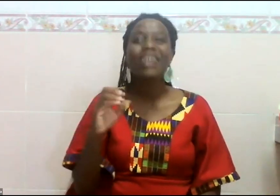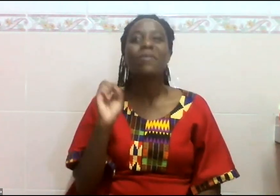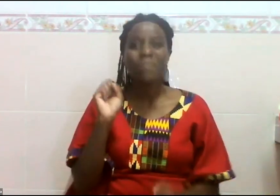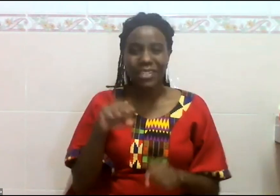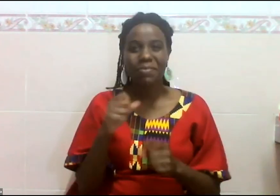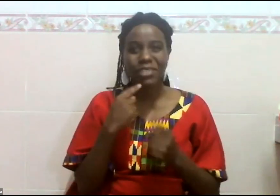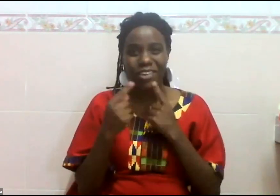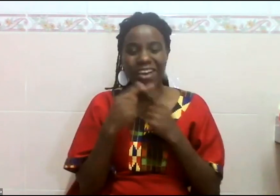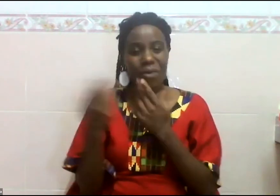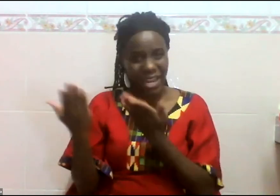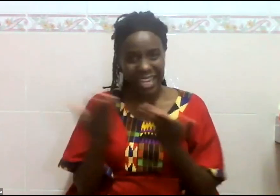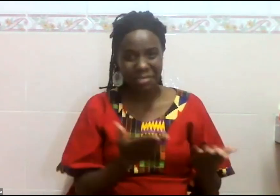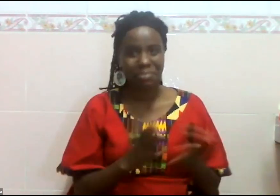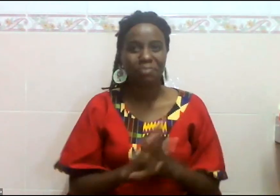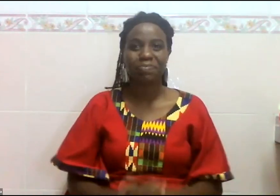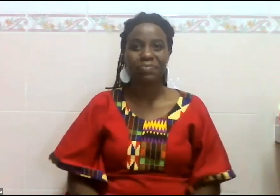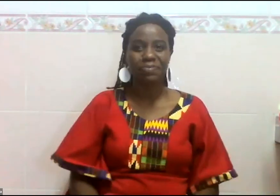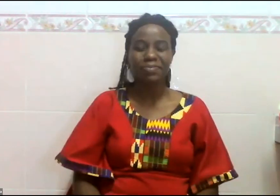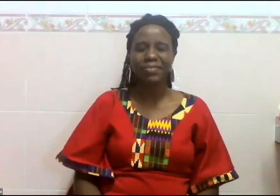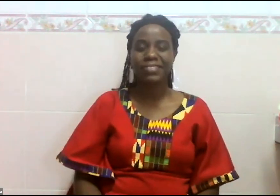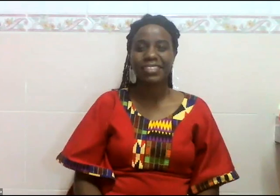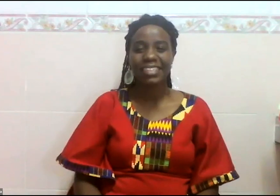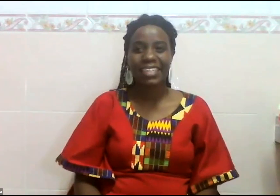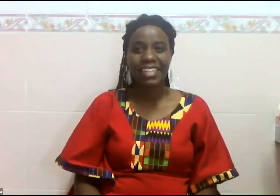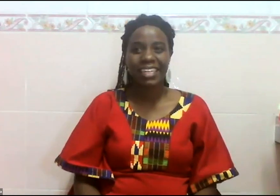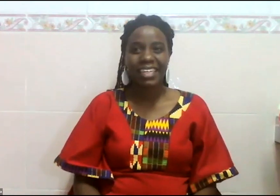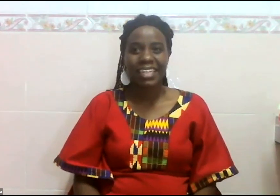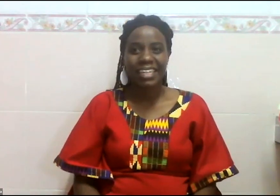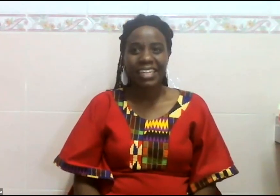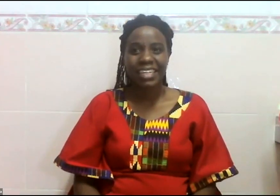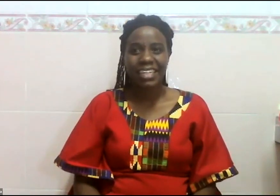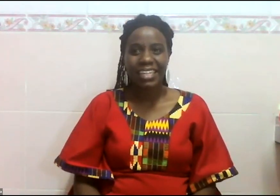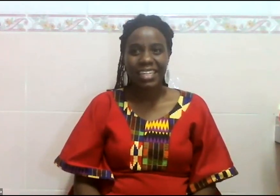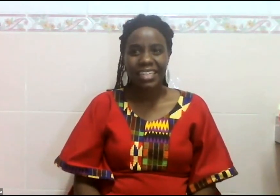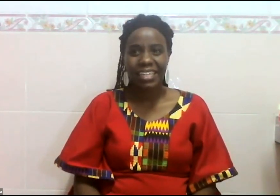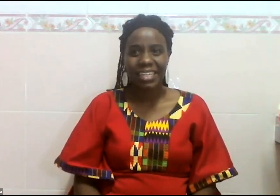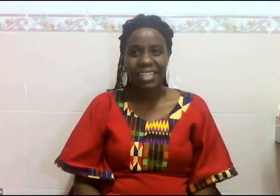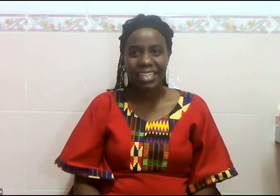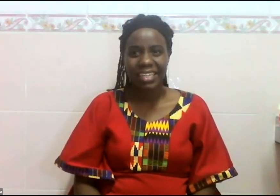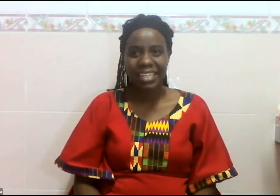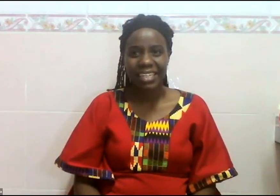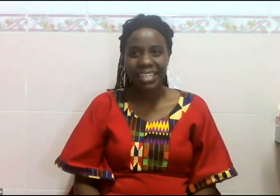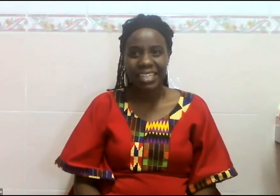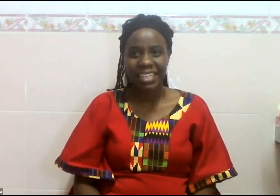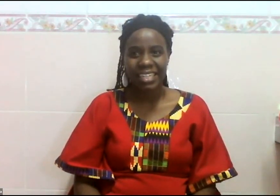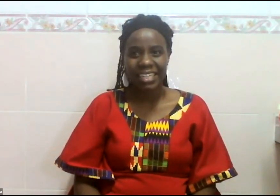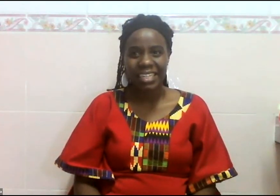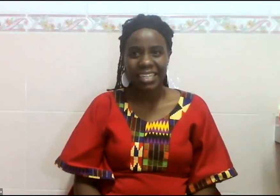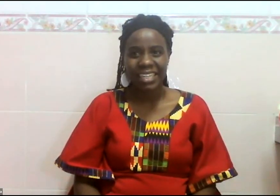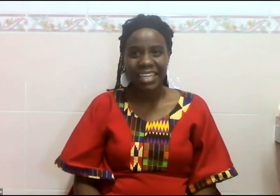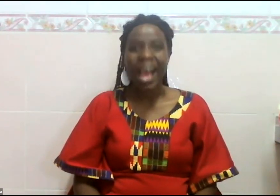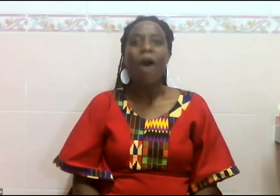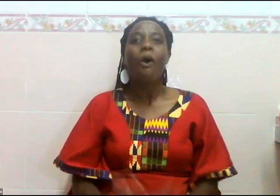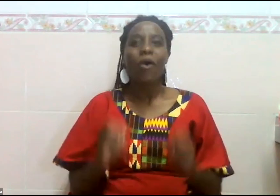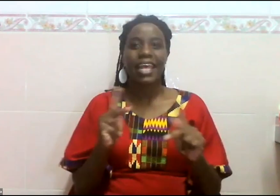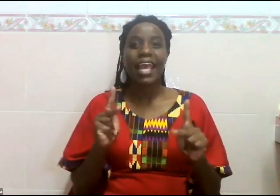wonderful to hear from you. You are. I have to use the audio from my